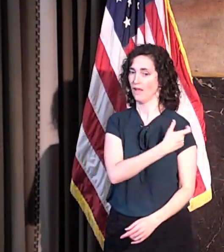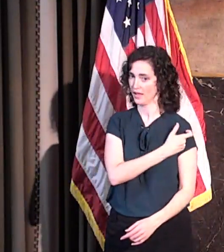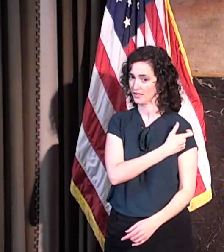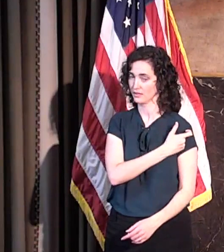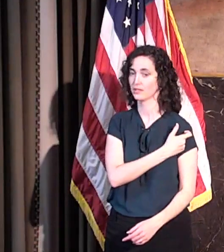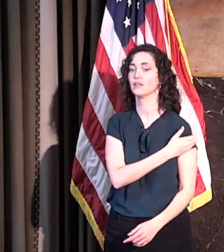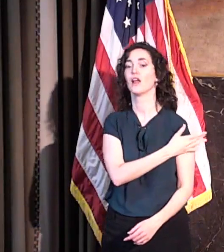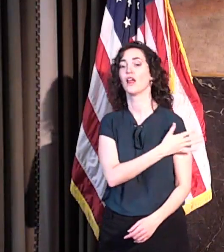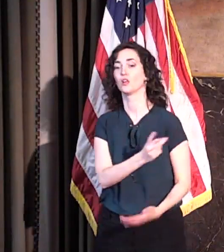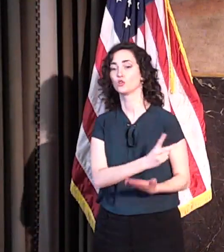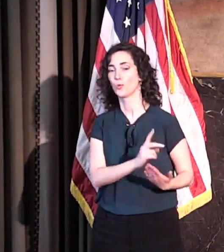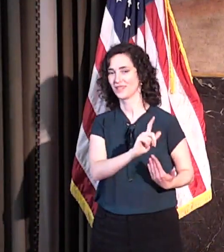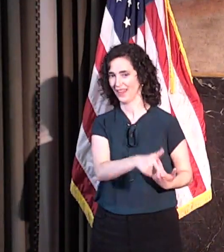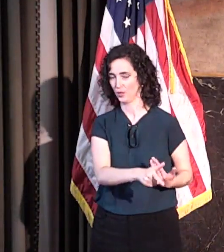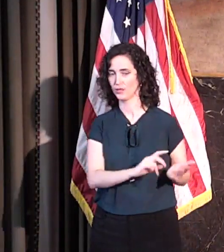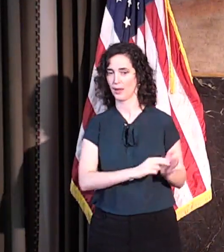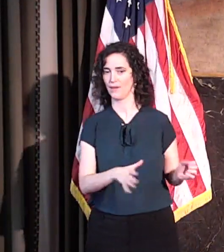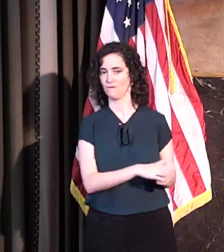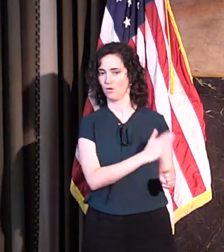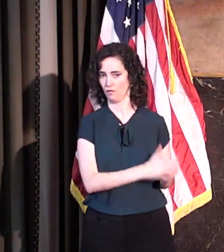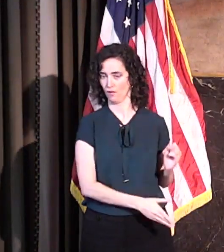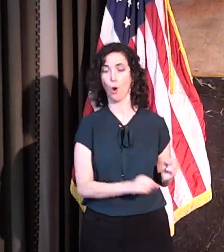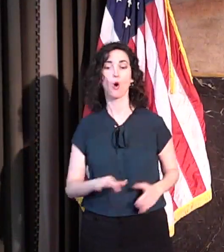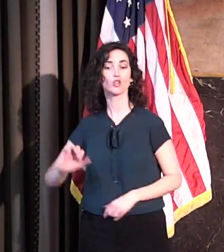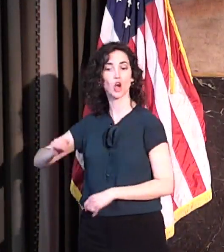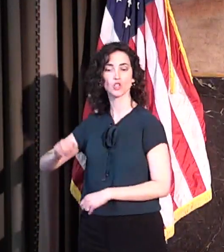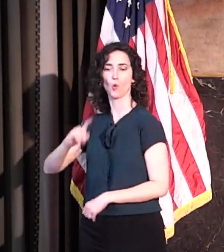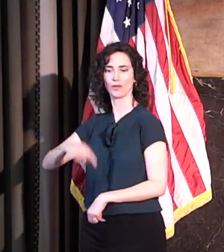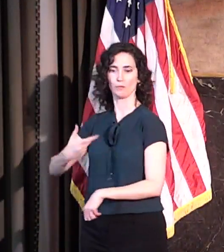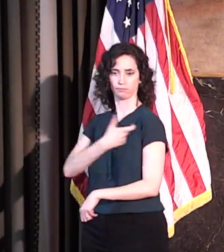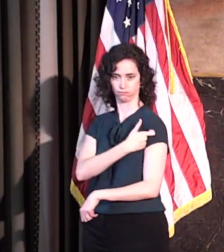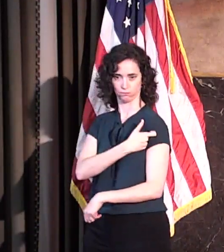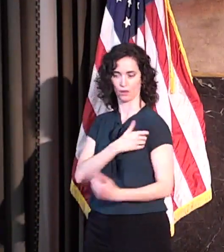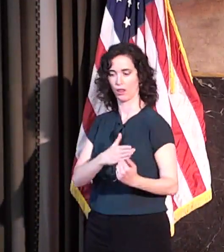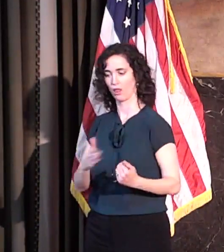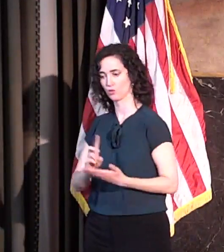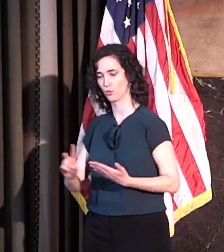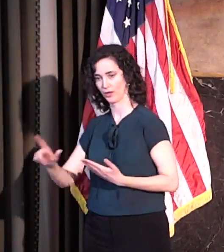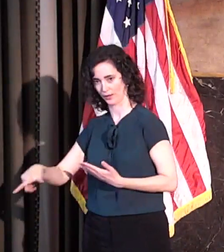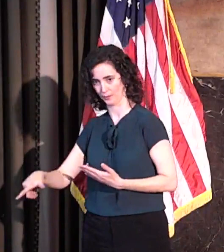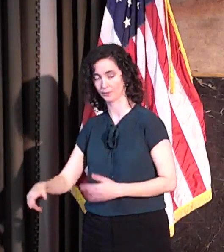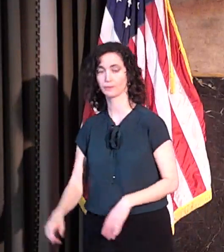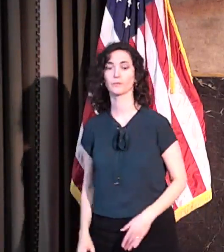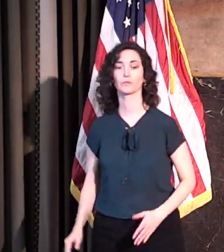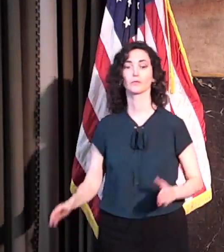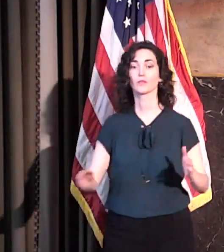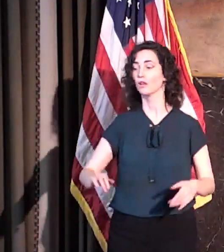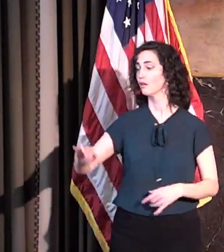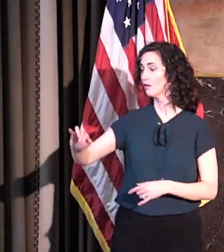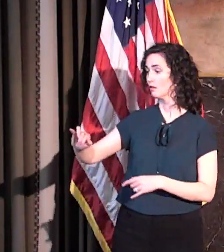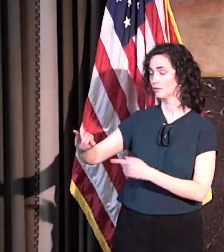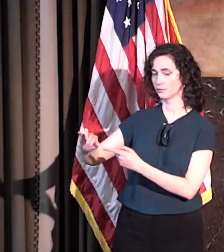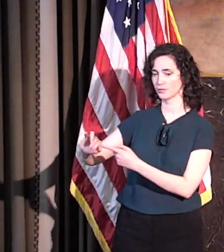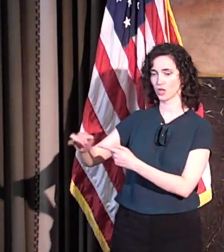dose. Of those 170 cases, the age range has gone from 23 up to 98 with a median of